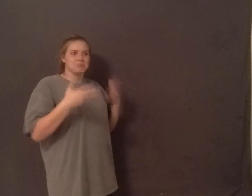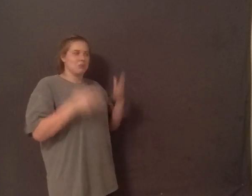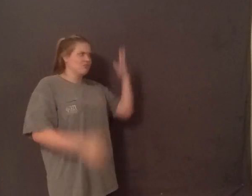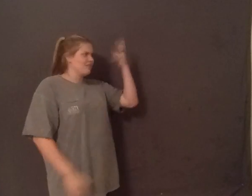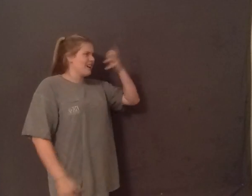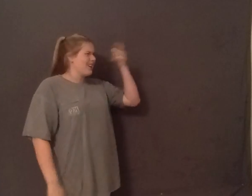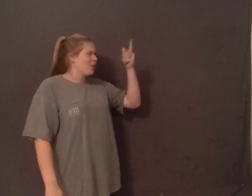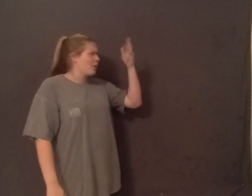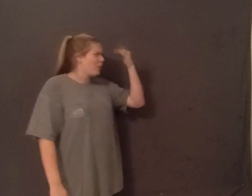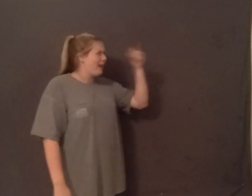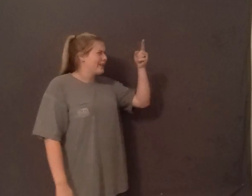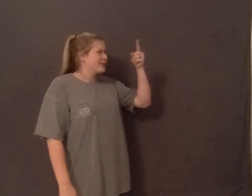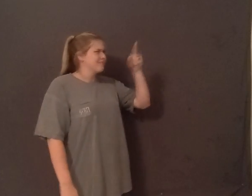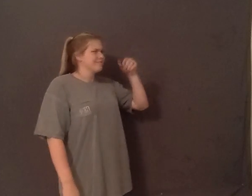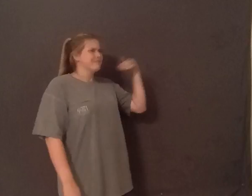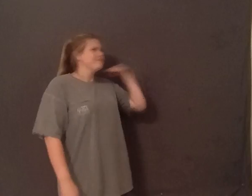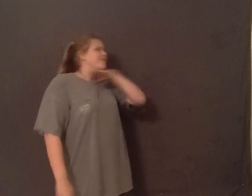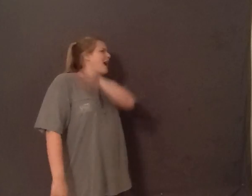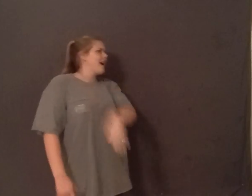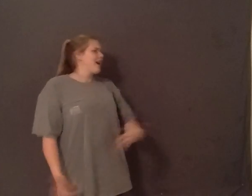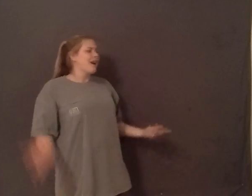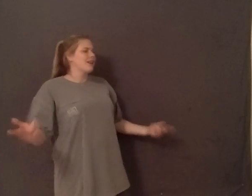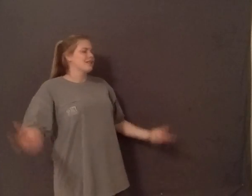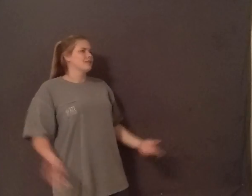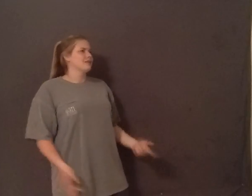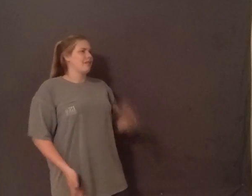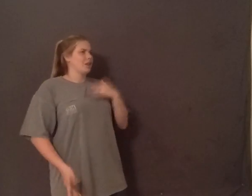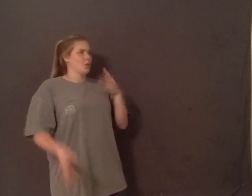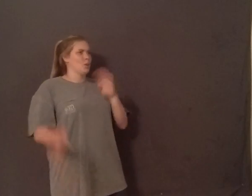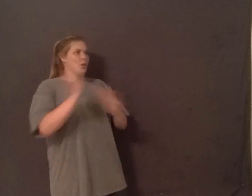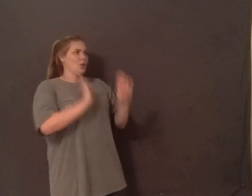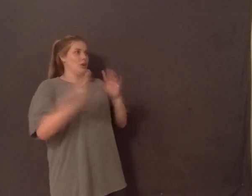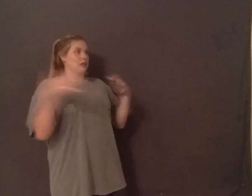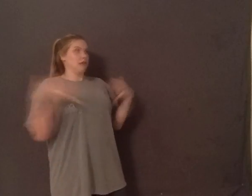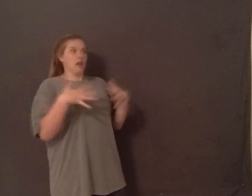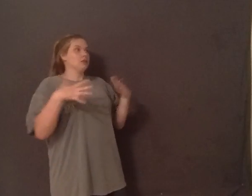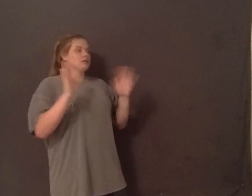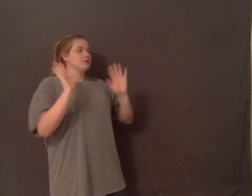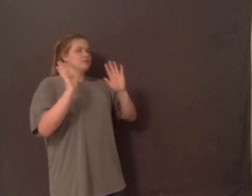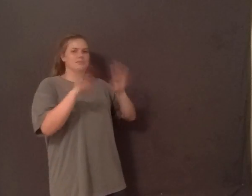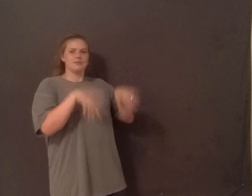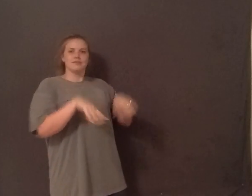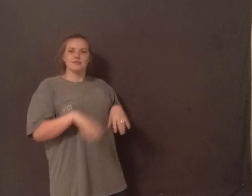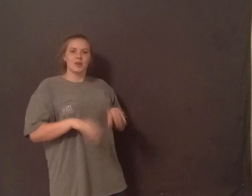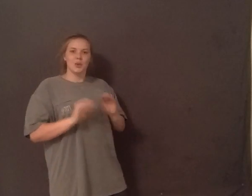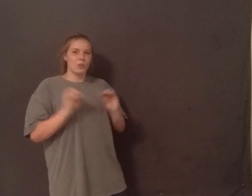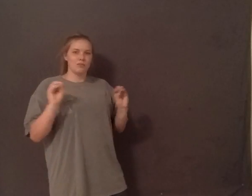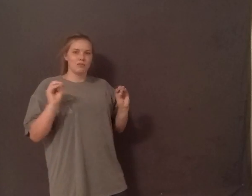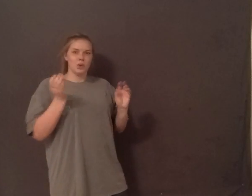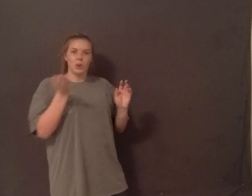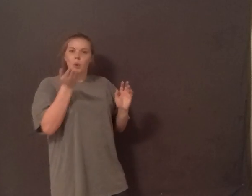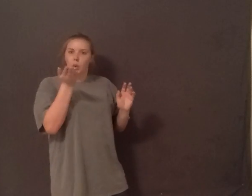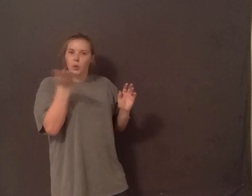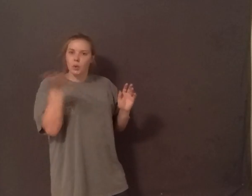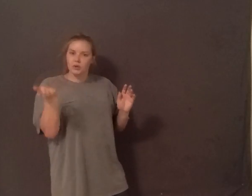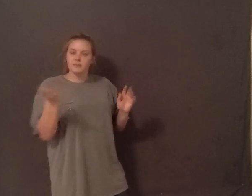convince you, but you won't feel anger and stress and worried and afraid and sad that the world is going to end tomorrow if you don't believe them. So in both those